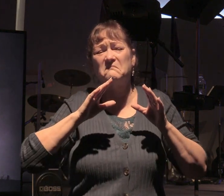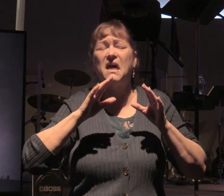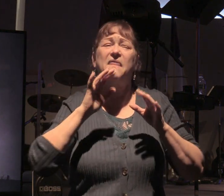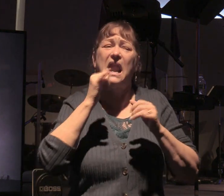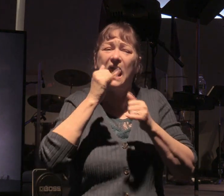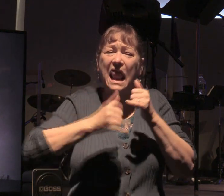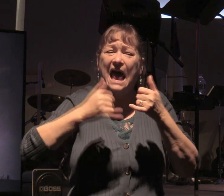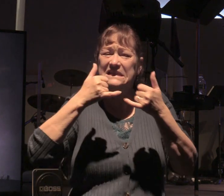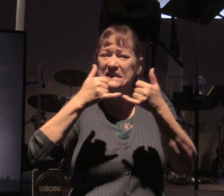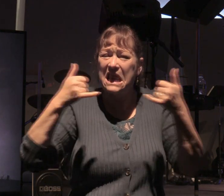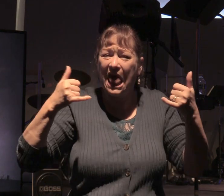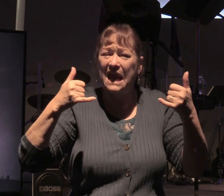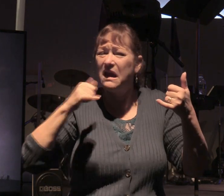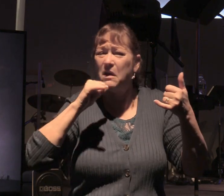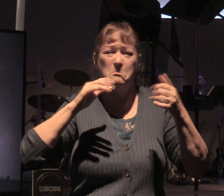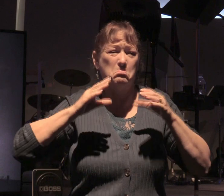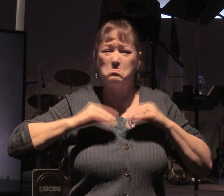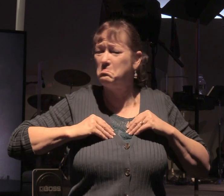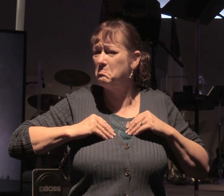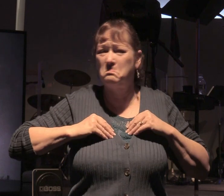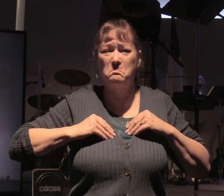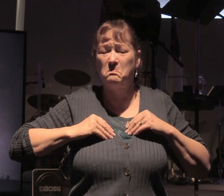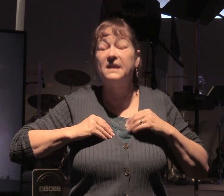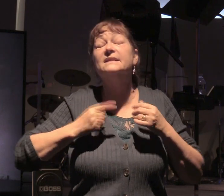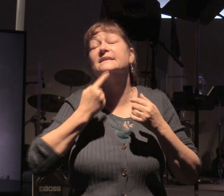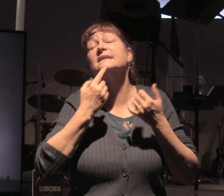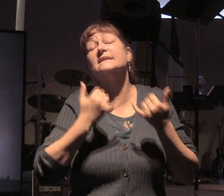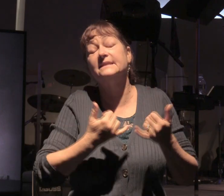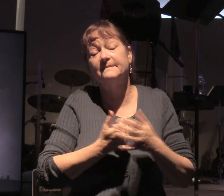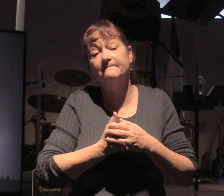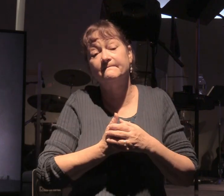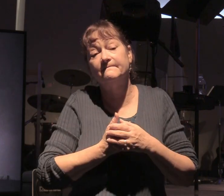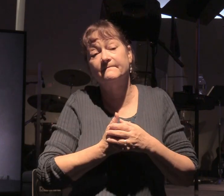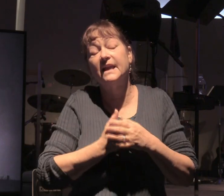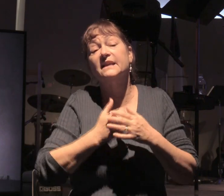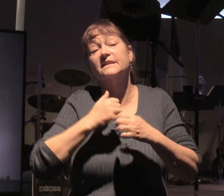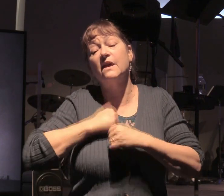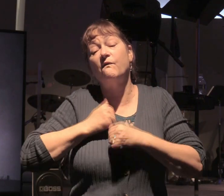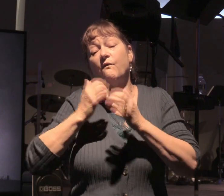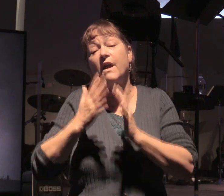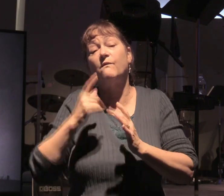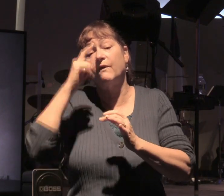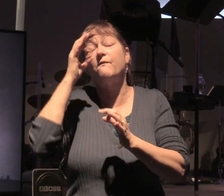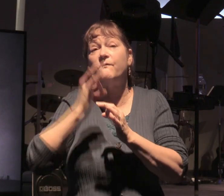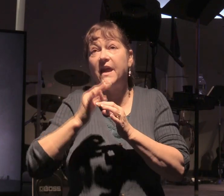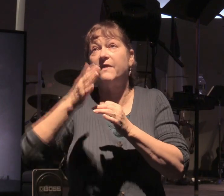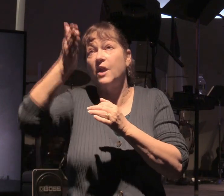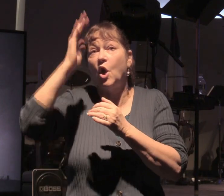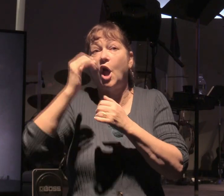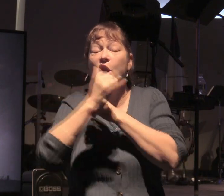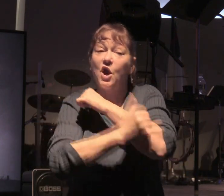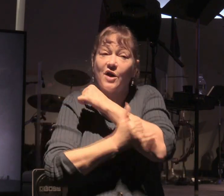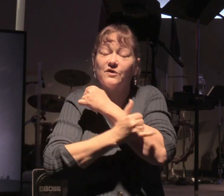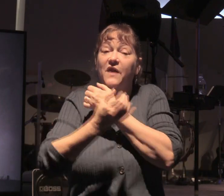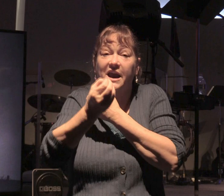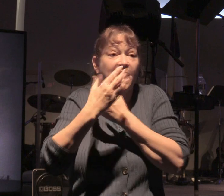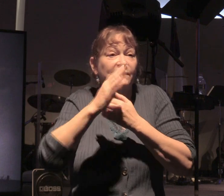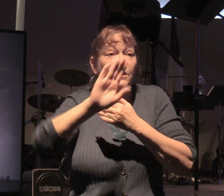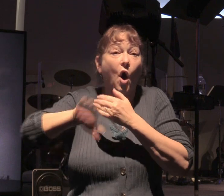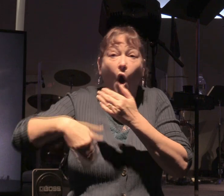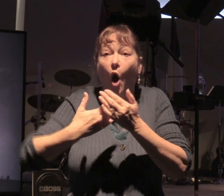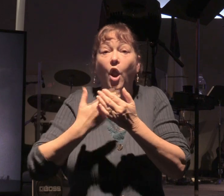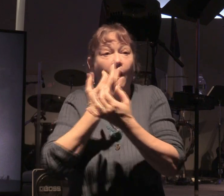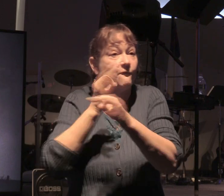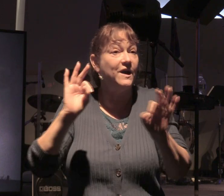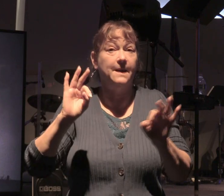last line that was in there. This is what it said. It is the veteran with faith in God and country who gave us all